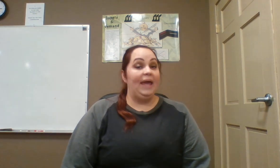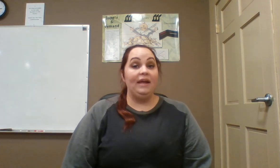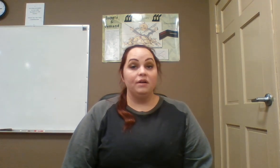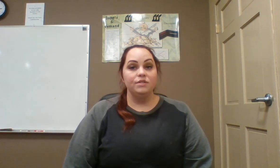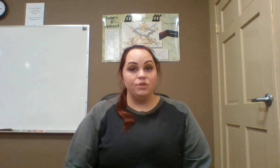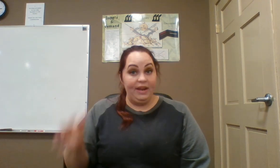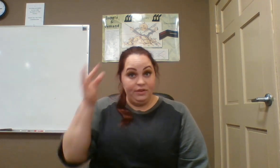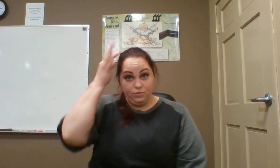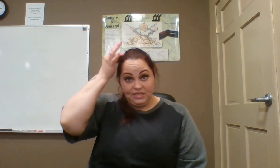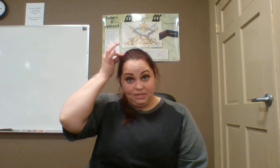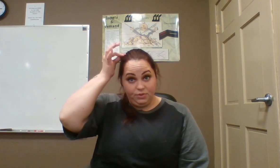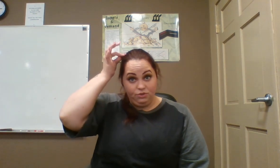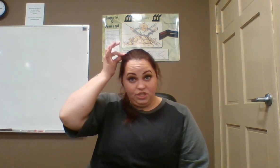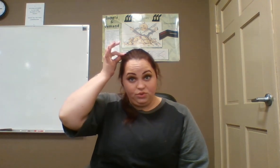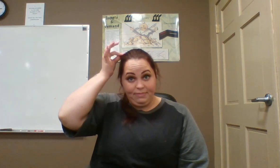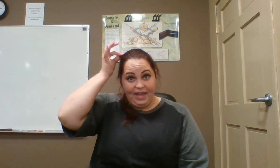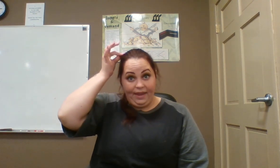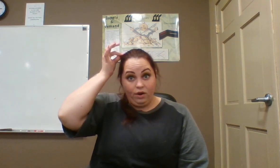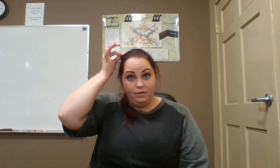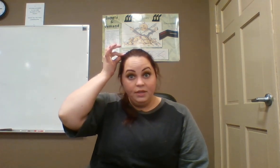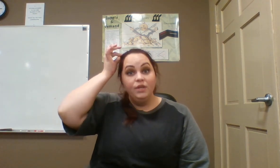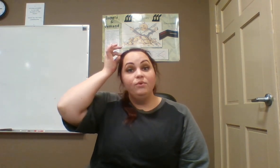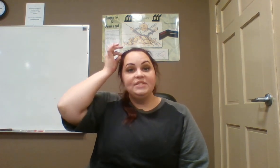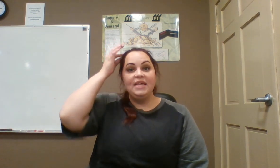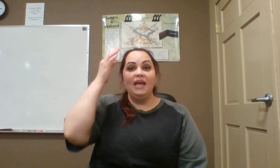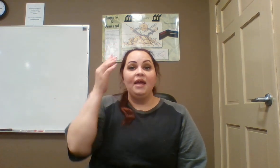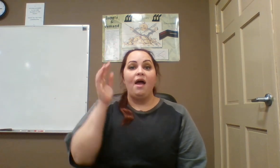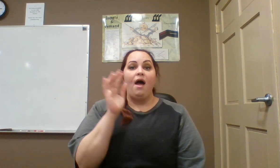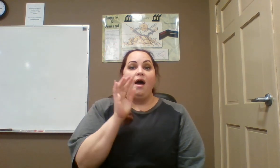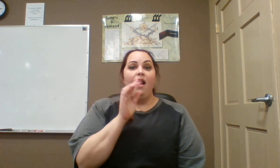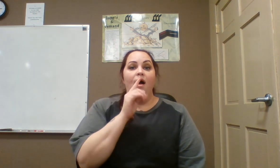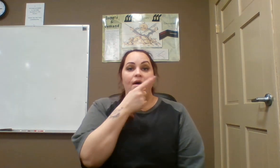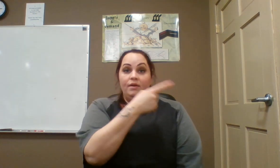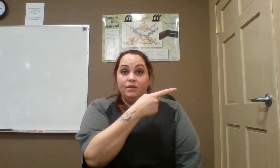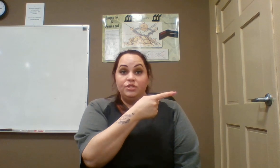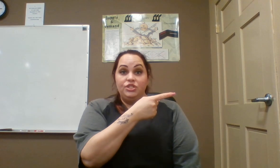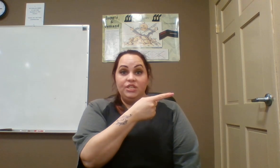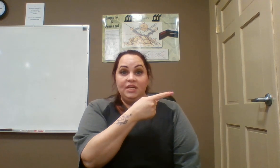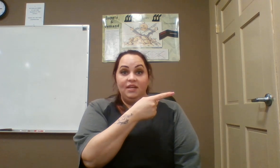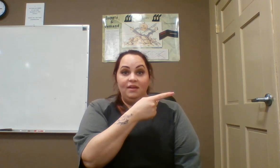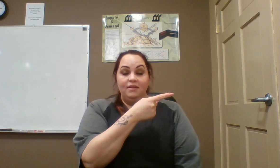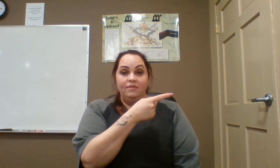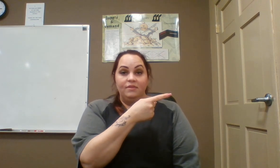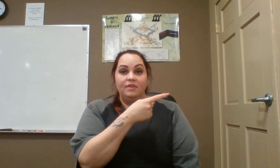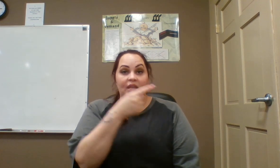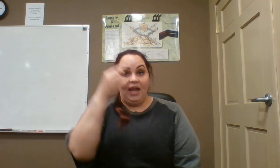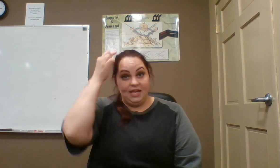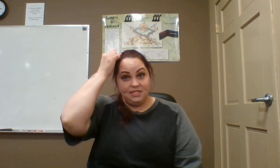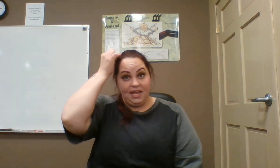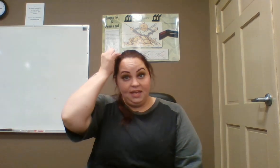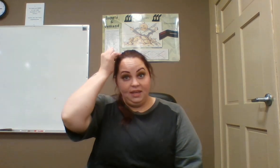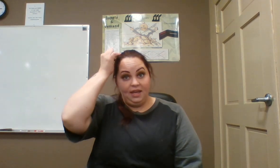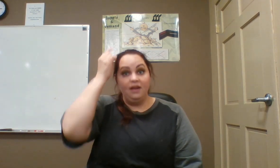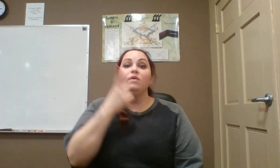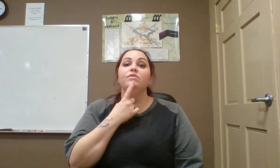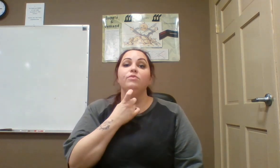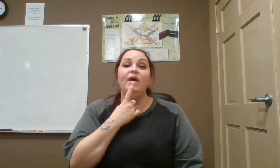Hair. So hair is really simple. You just grab the hair. You would say, she has hair, red